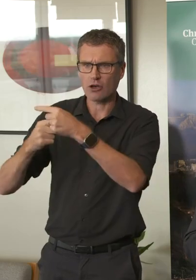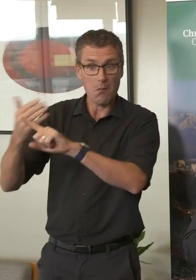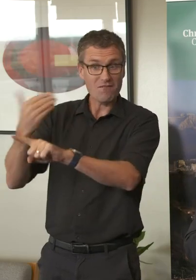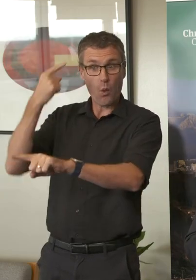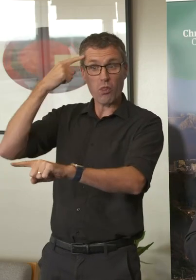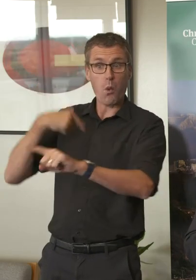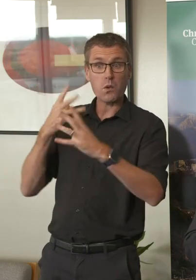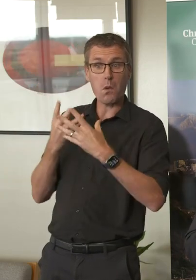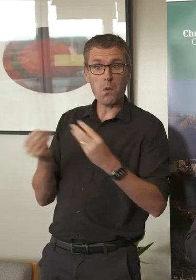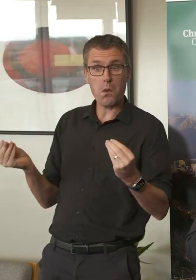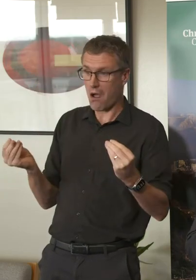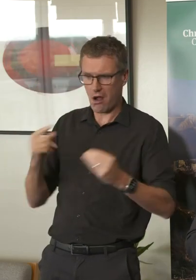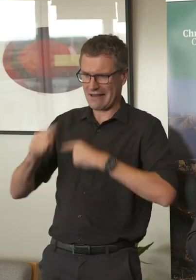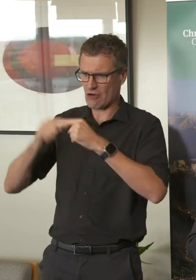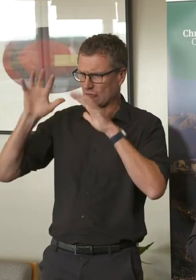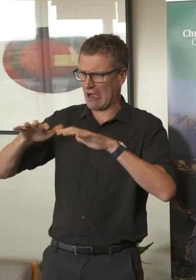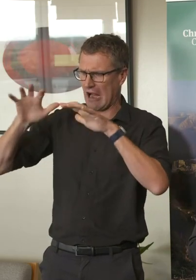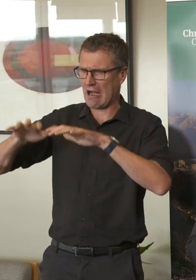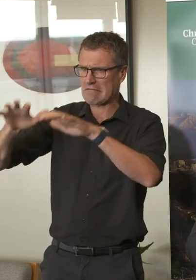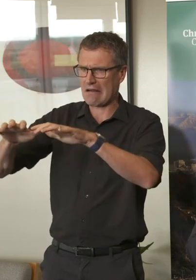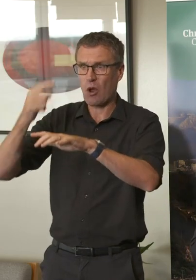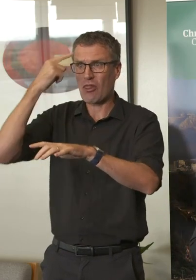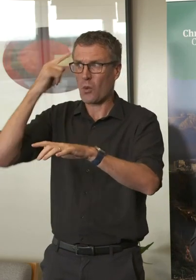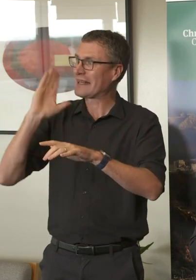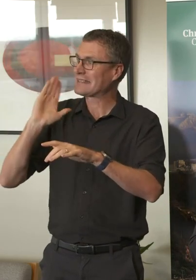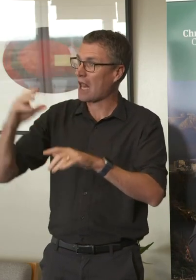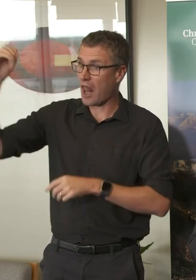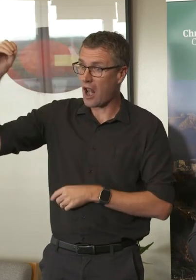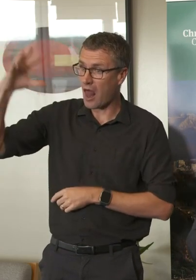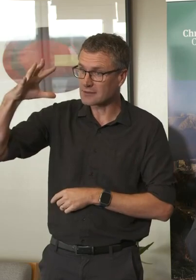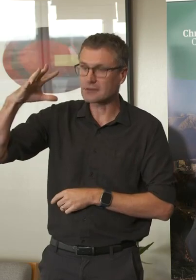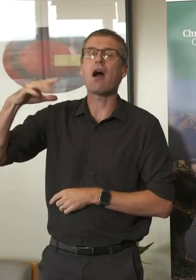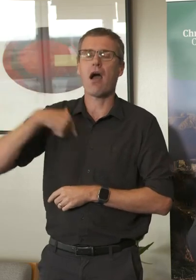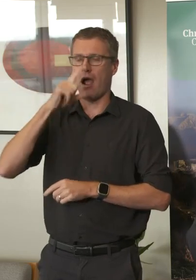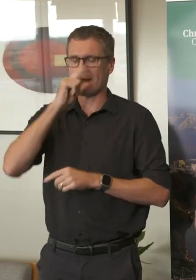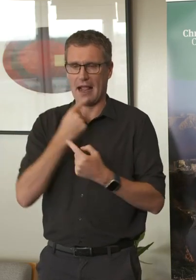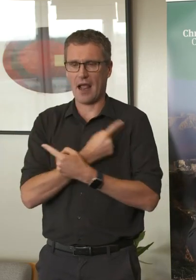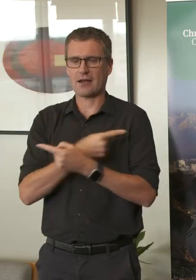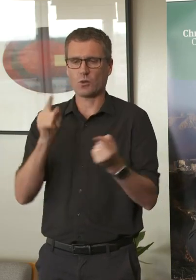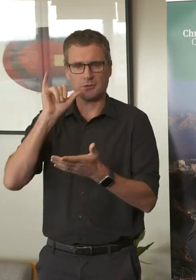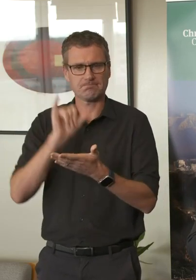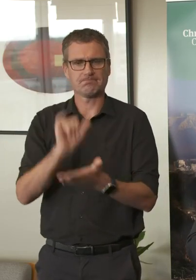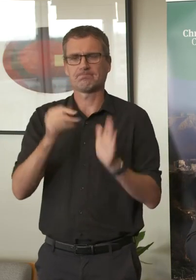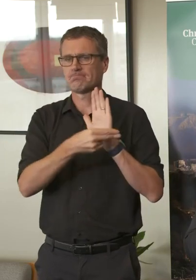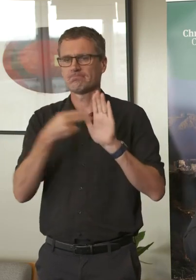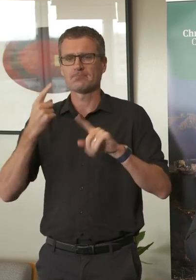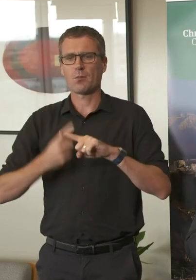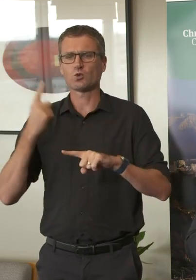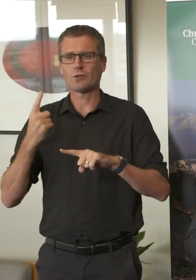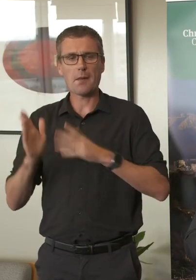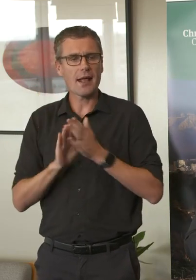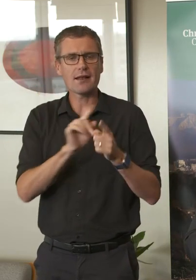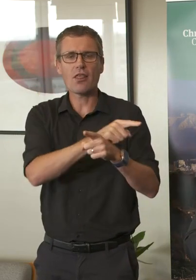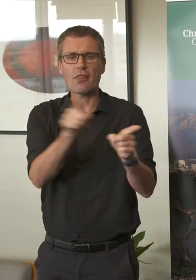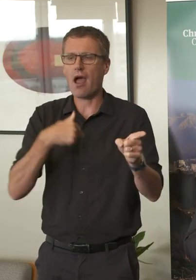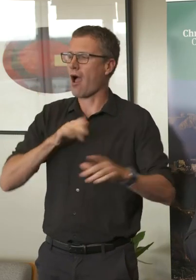this in there. The main thing is to do it while there's some hours of daylight and give people the assurance that we're there to look after them.